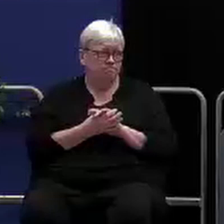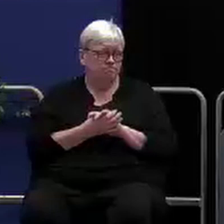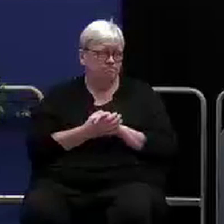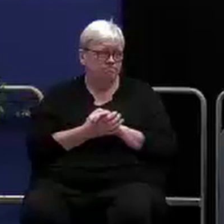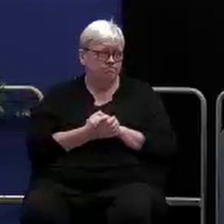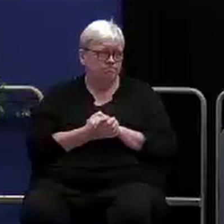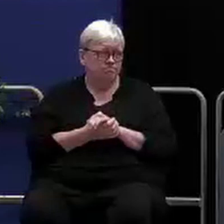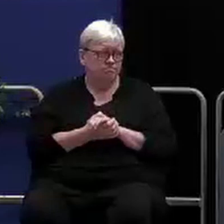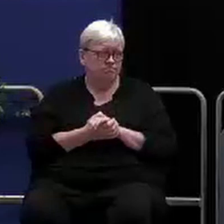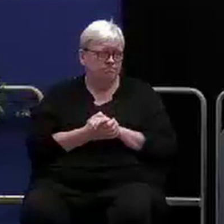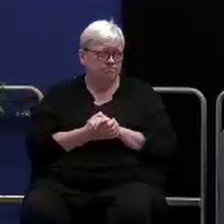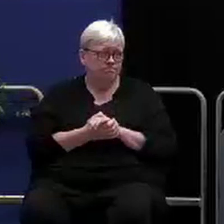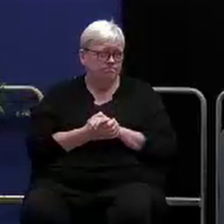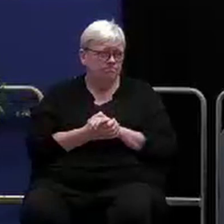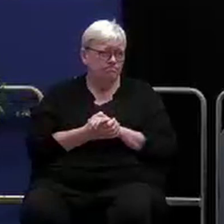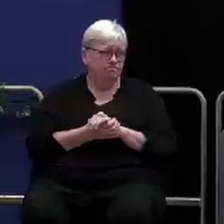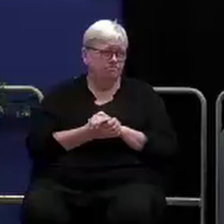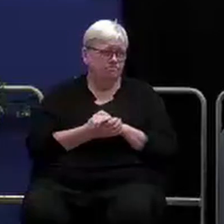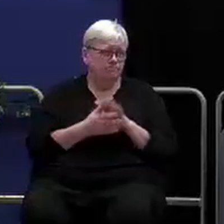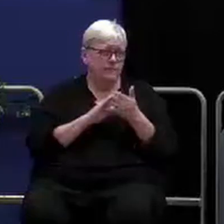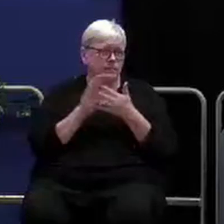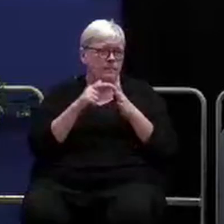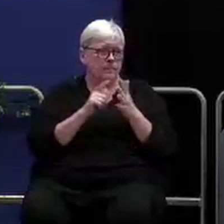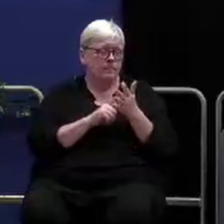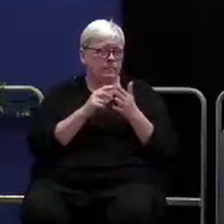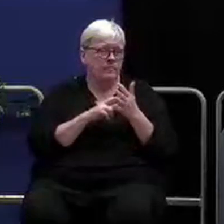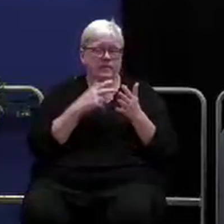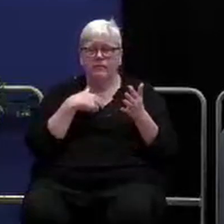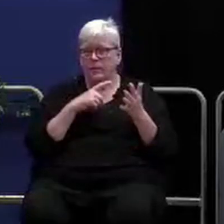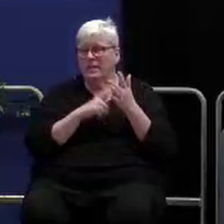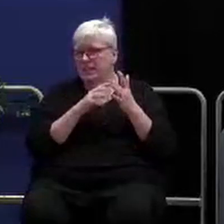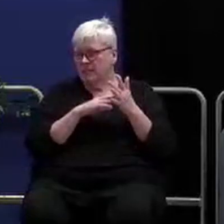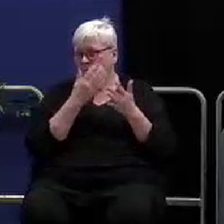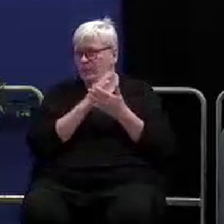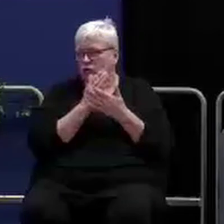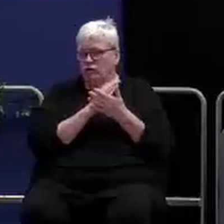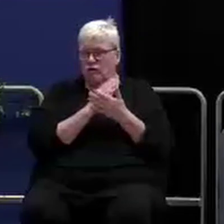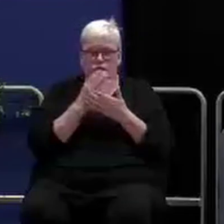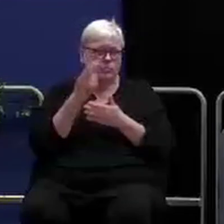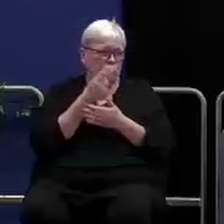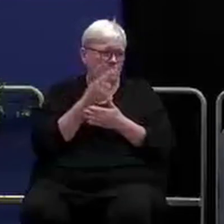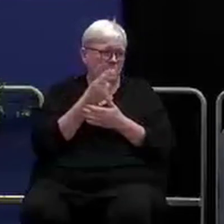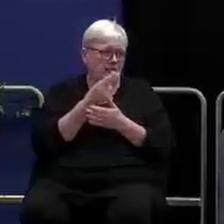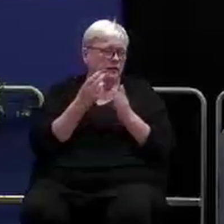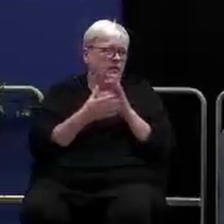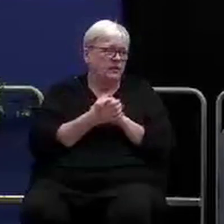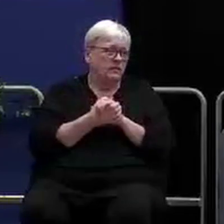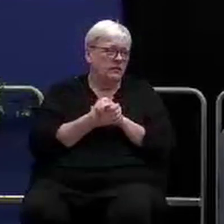Thank you. This is for Helen, but it might apply to Tim as well, I'm not sure, so I'll be interested to hear both